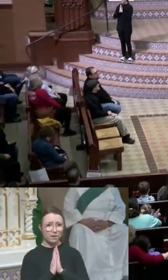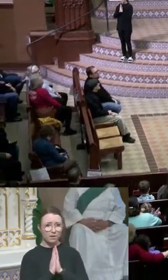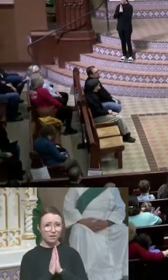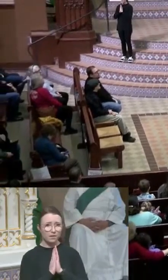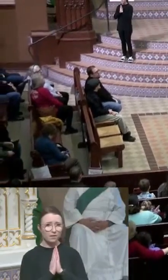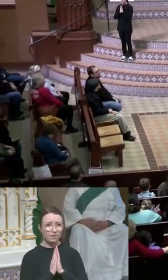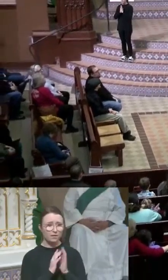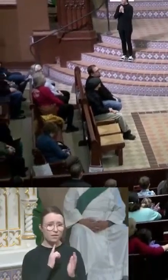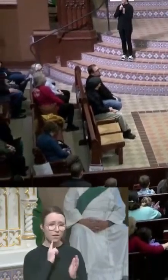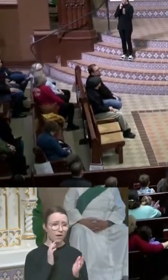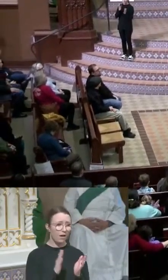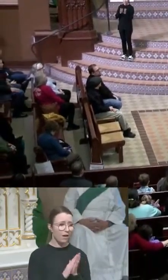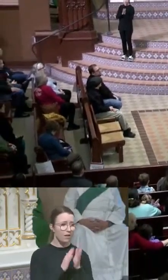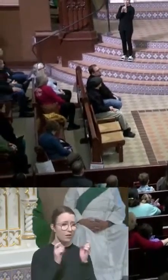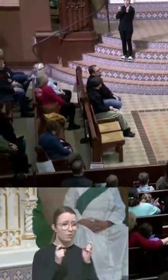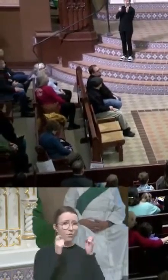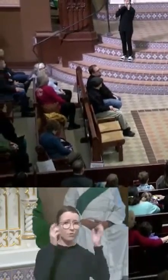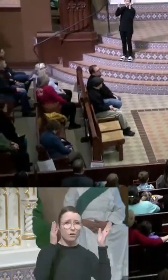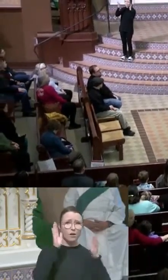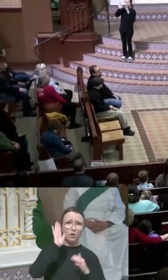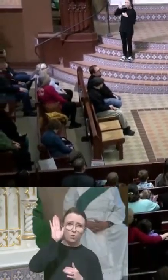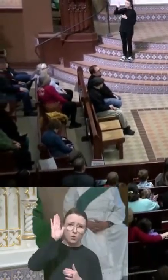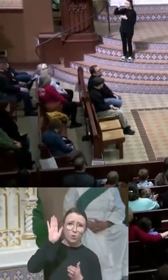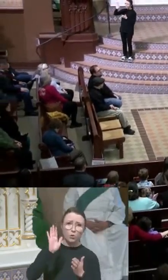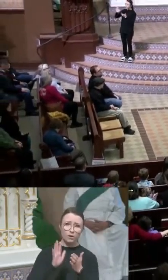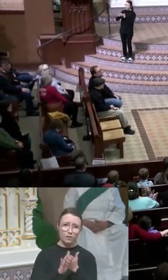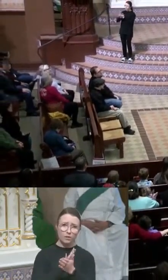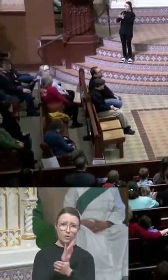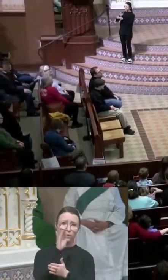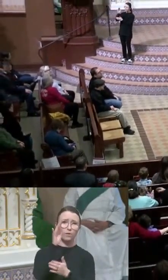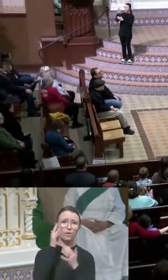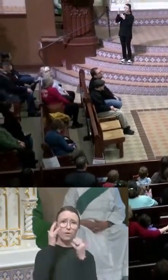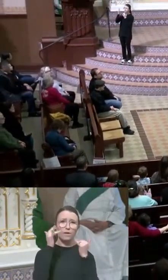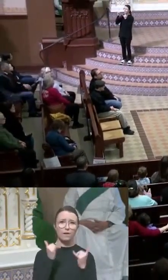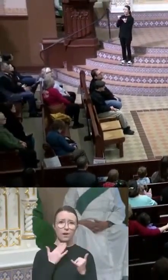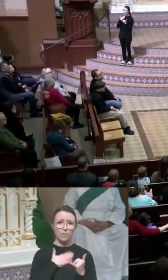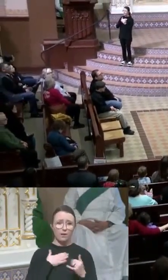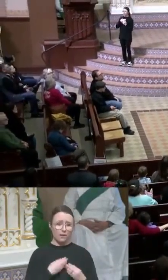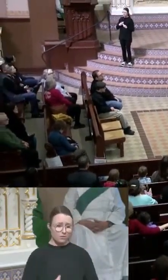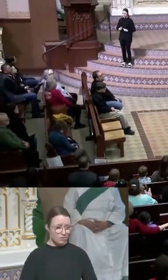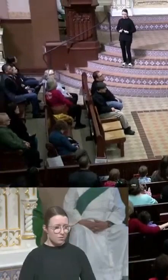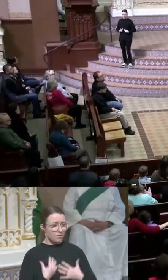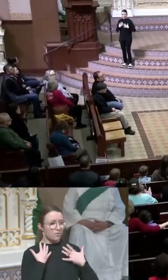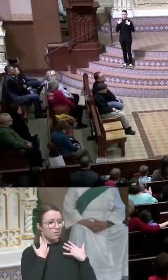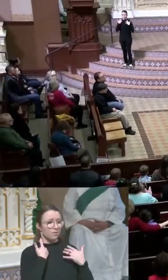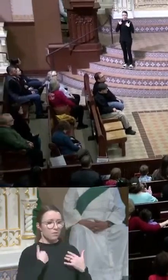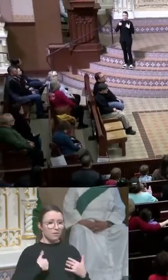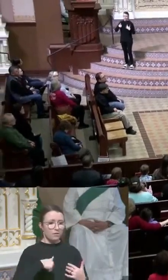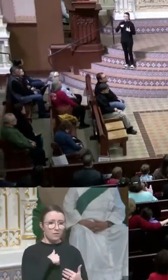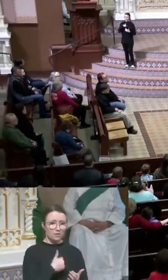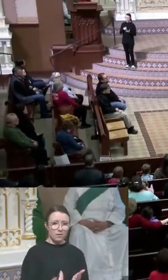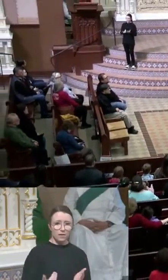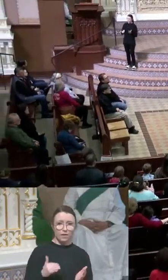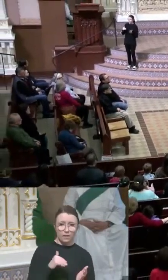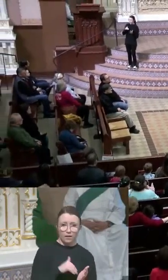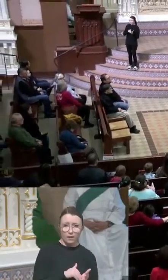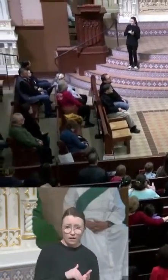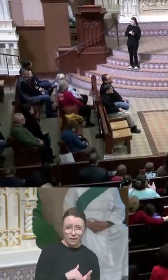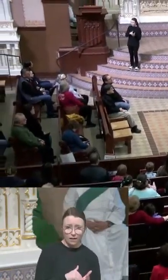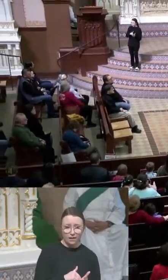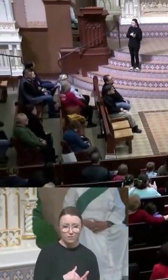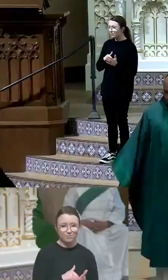Hallelujah, thine the glory. Revive us again. I